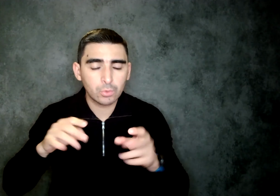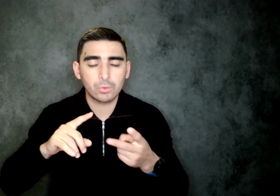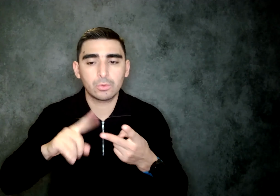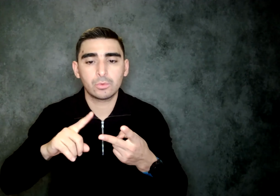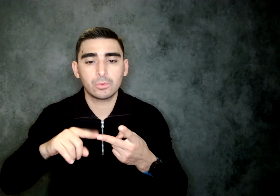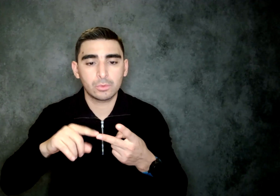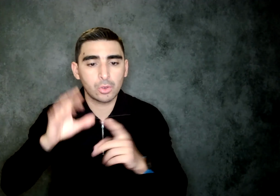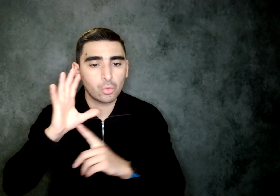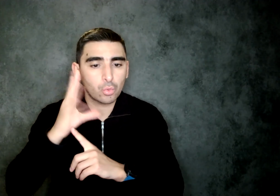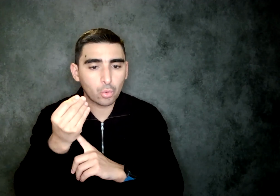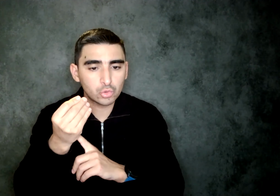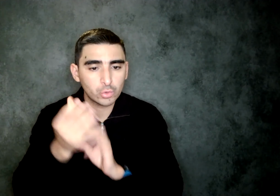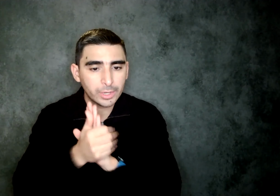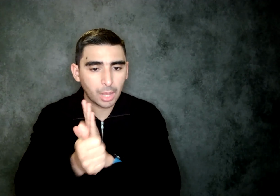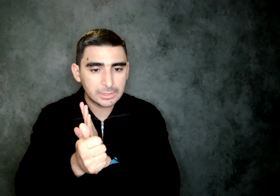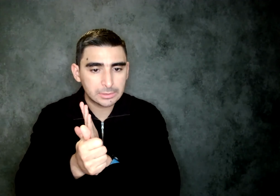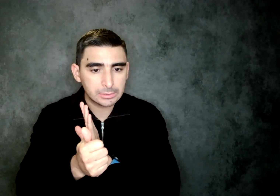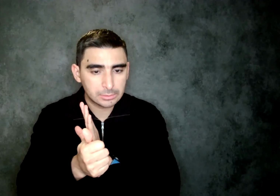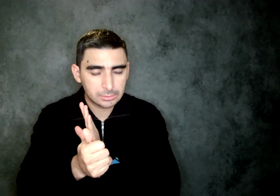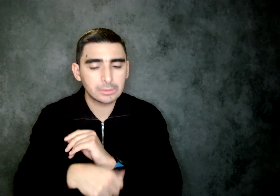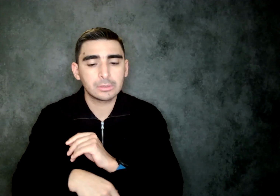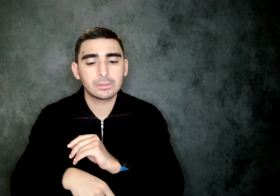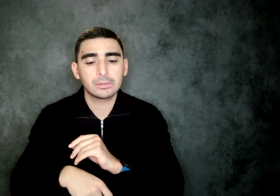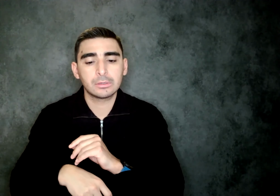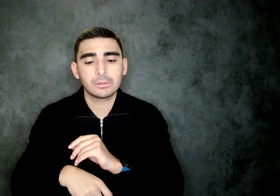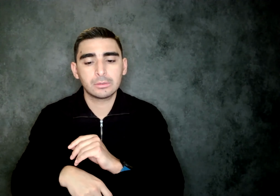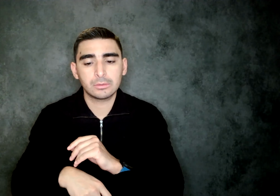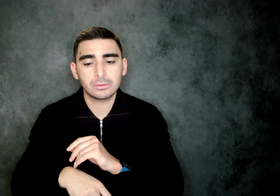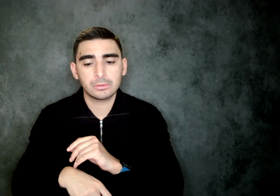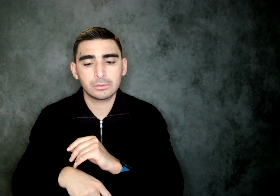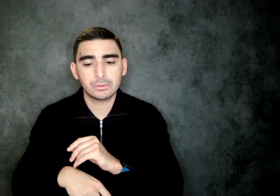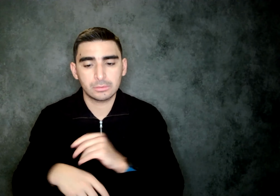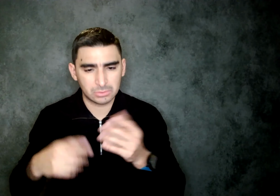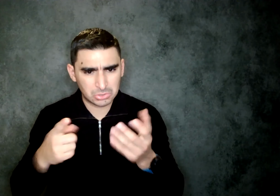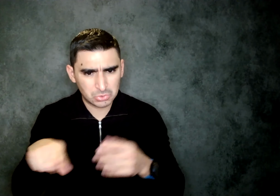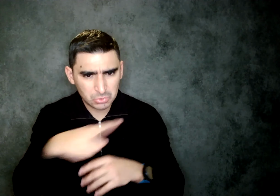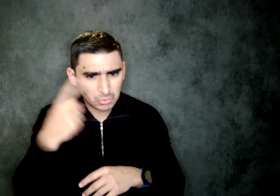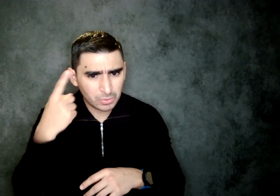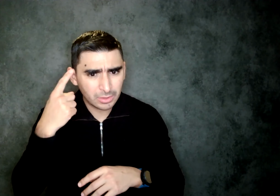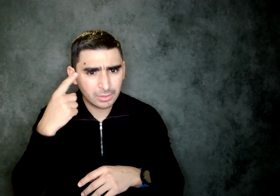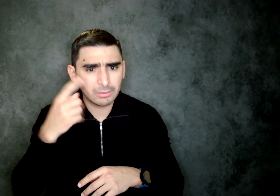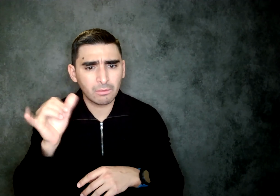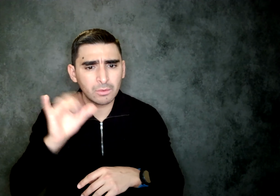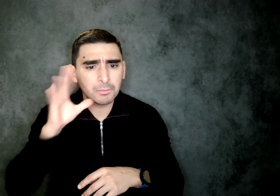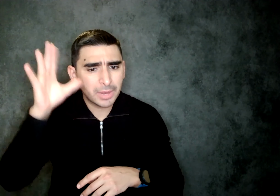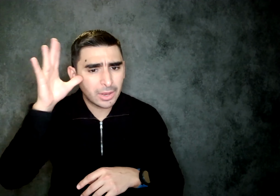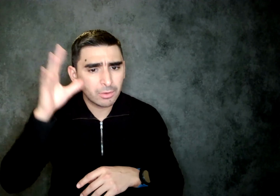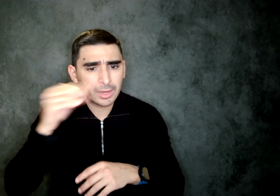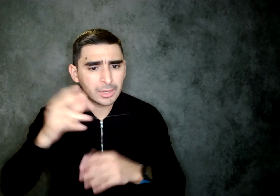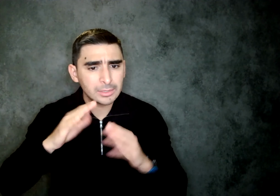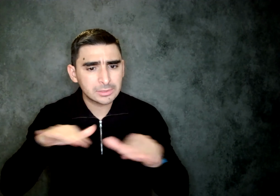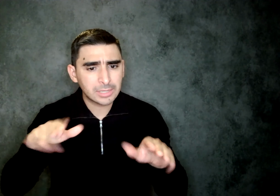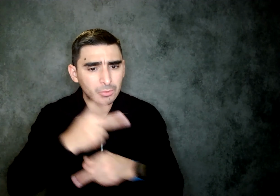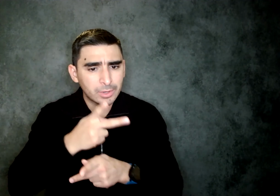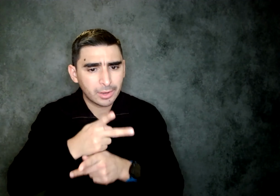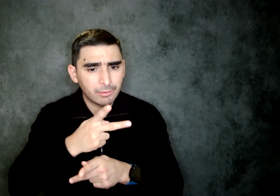team. And then, do you think we've captured parent and childcare as part of